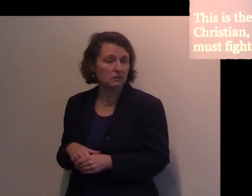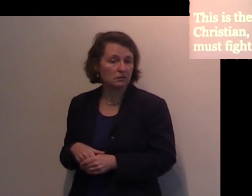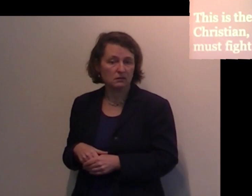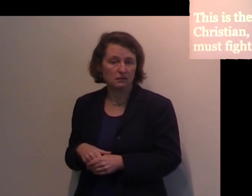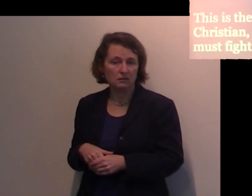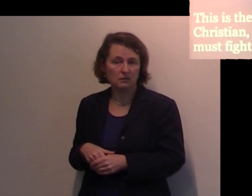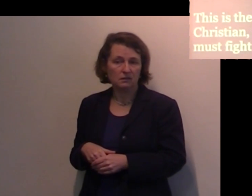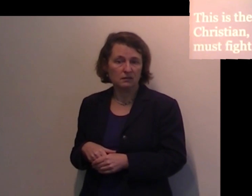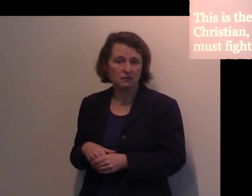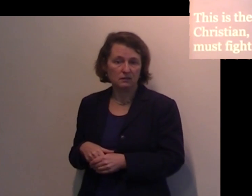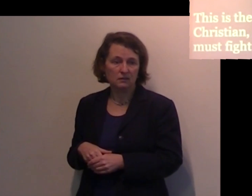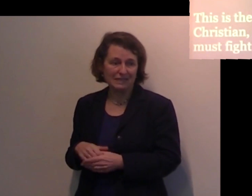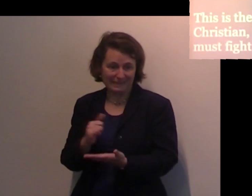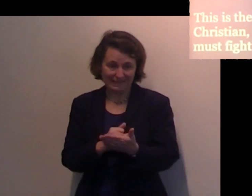I must fight sin and the devil.